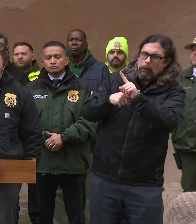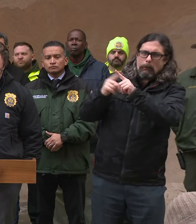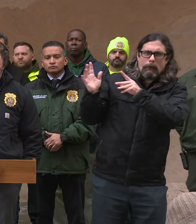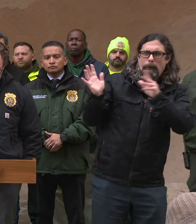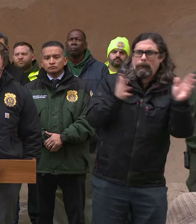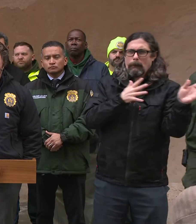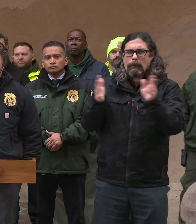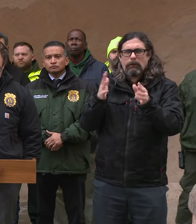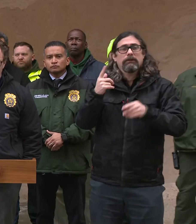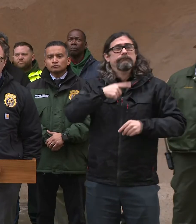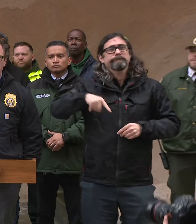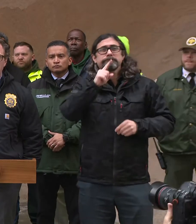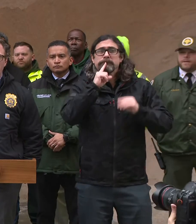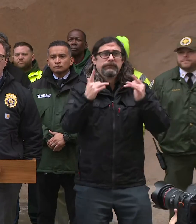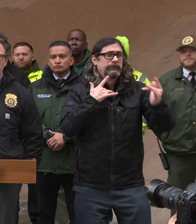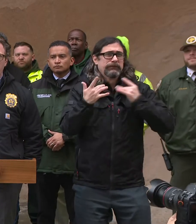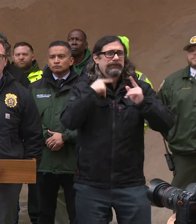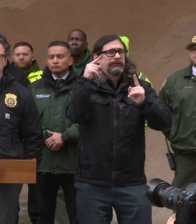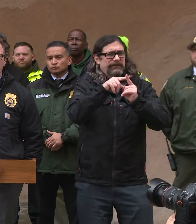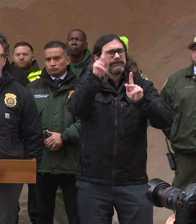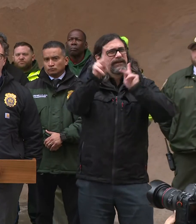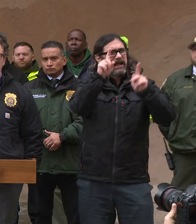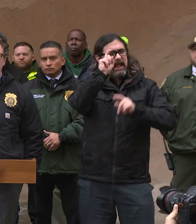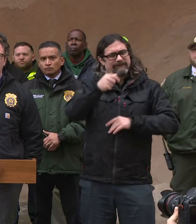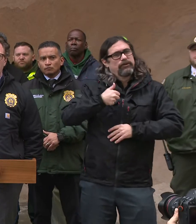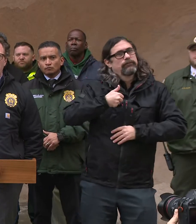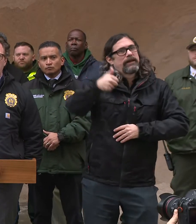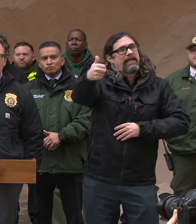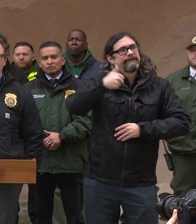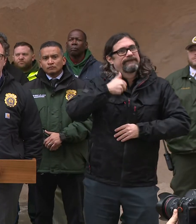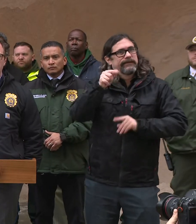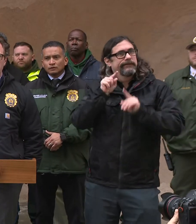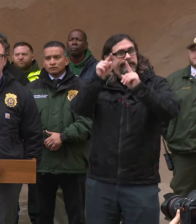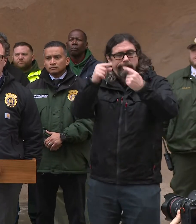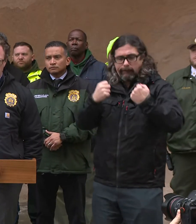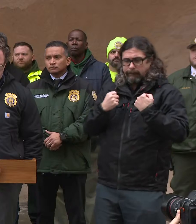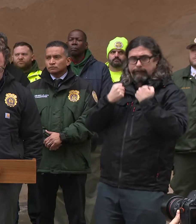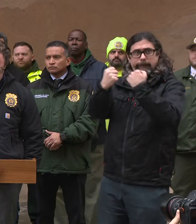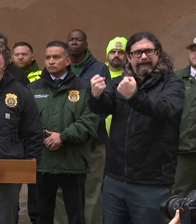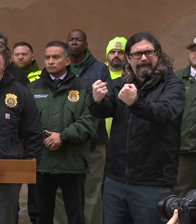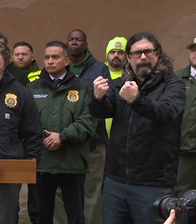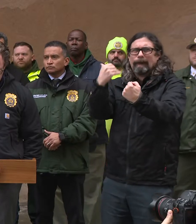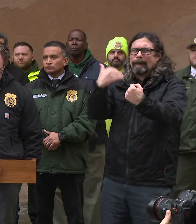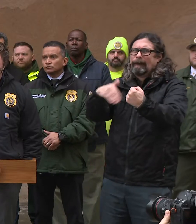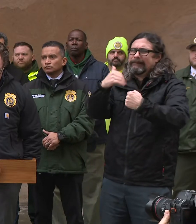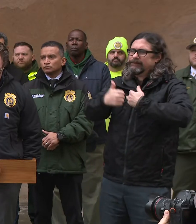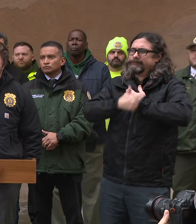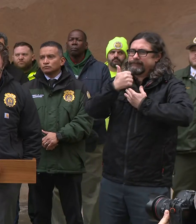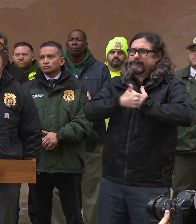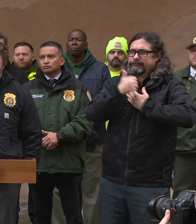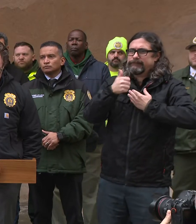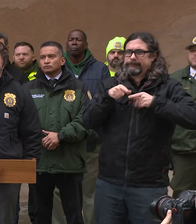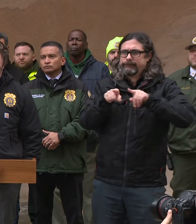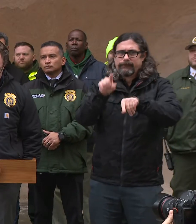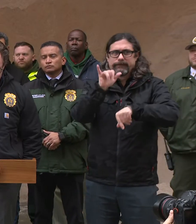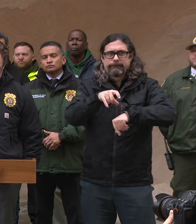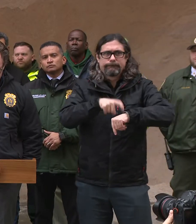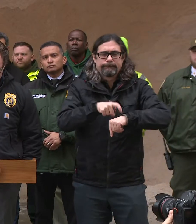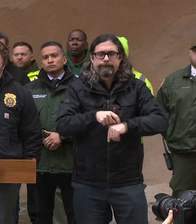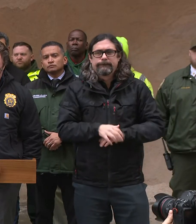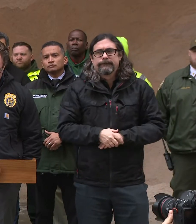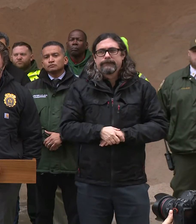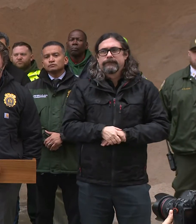sidewalks. New York City Emergency Management, we are actively coordinating with the National Weather Service, with our